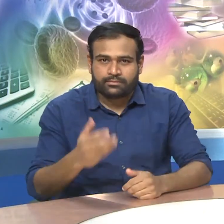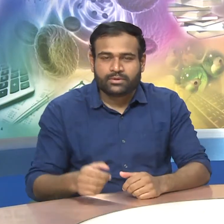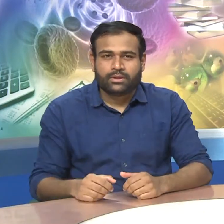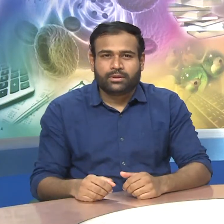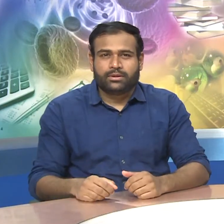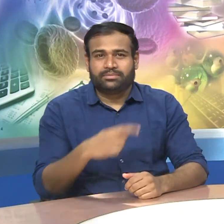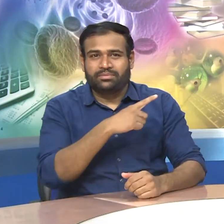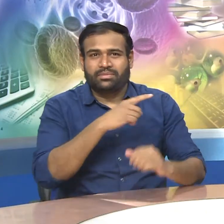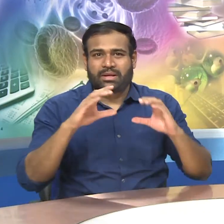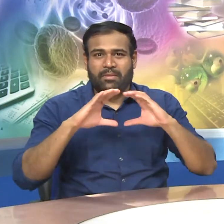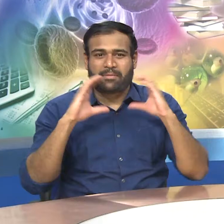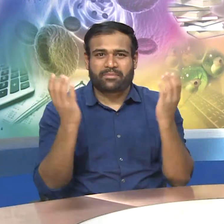Let's continue.